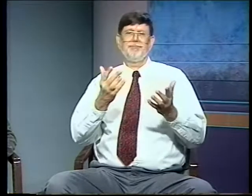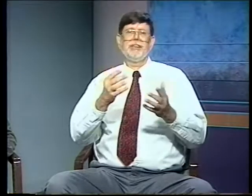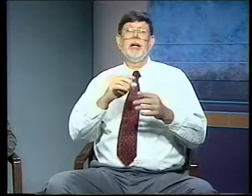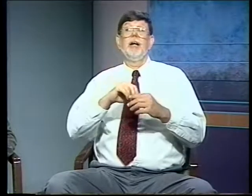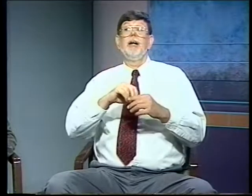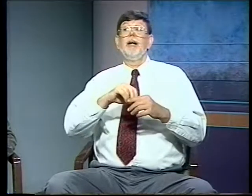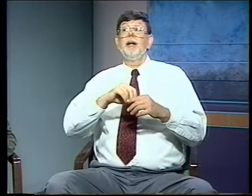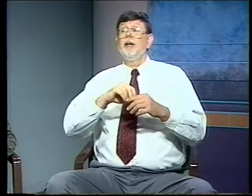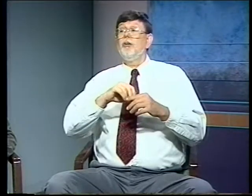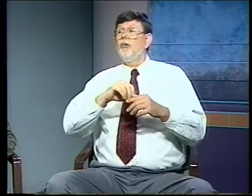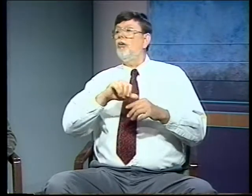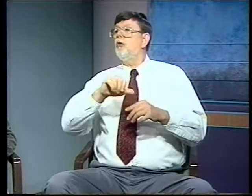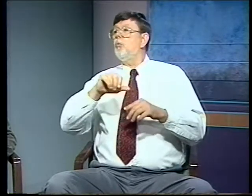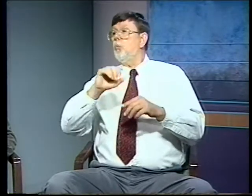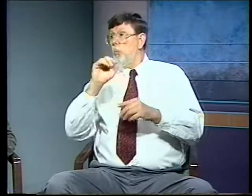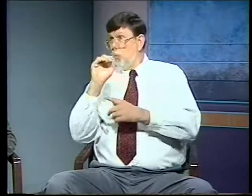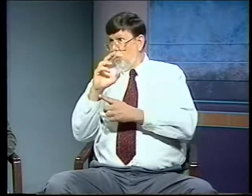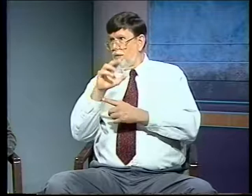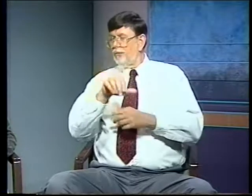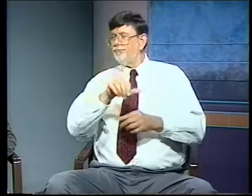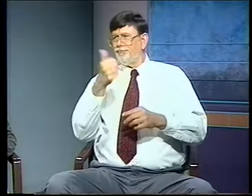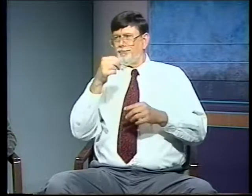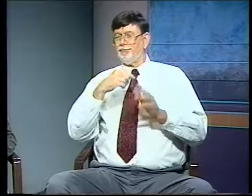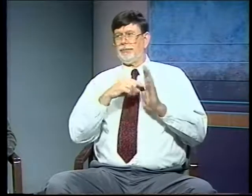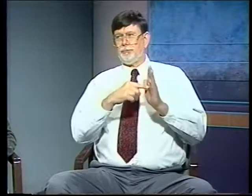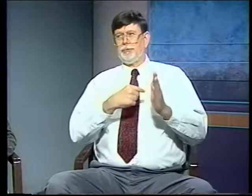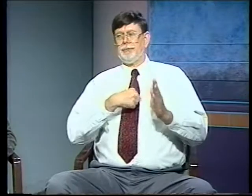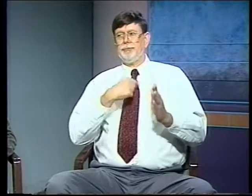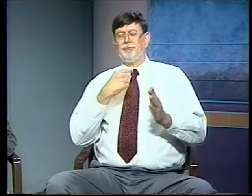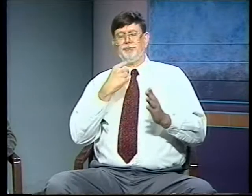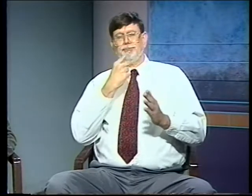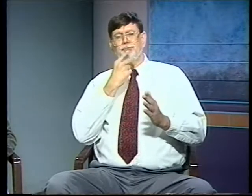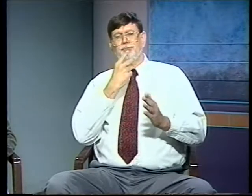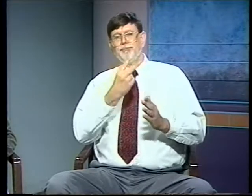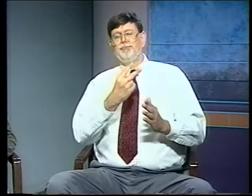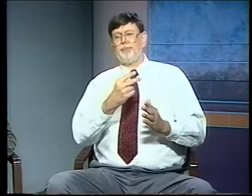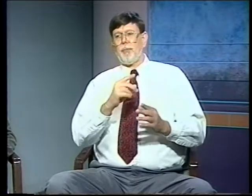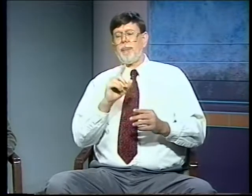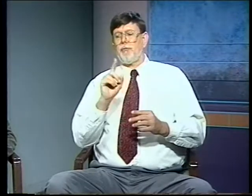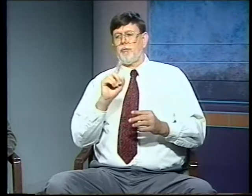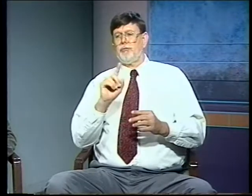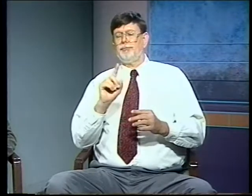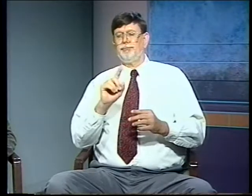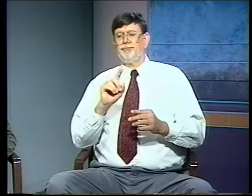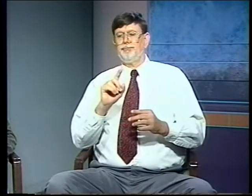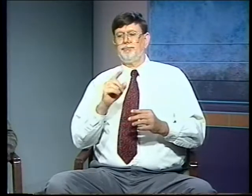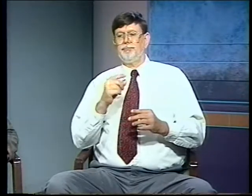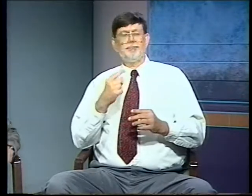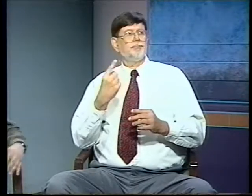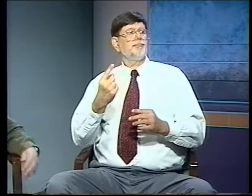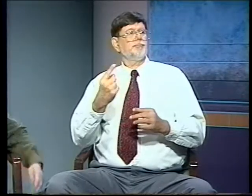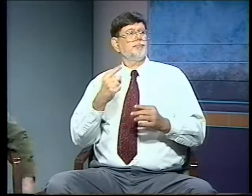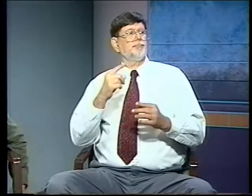have an understanding of that, because that would be a cultural conflict. I can think of another example that I have seen